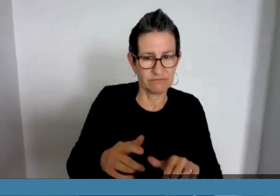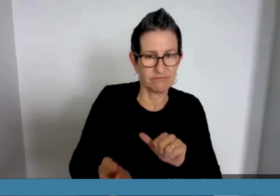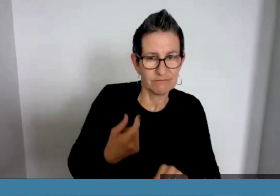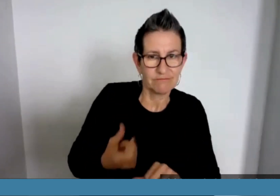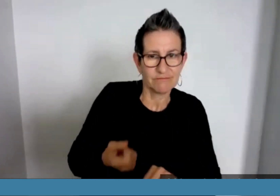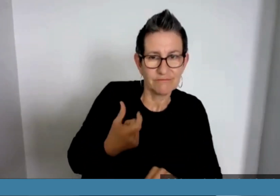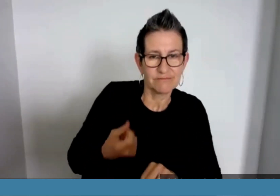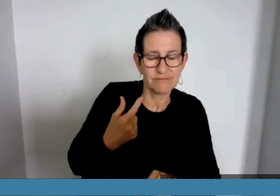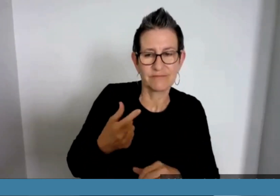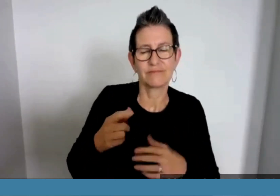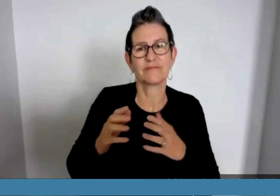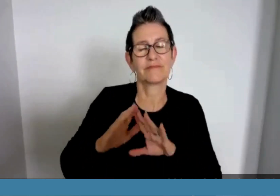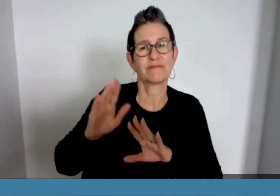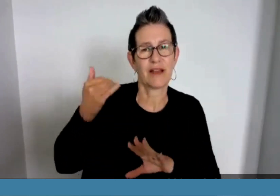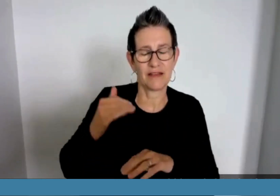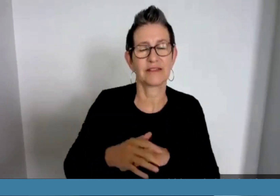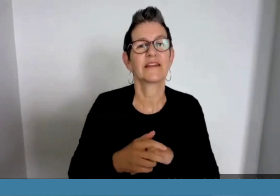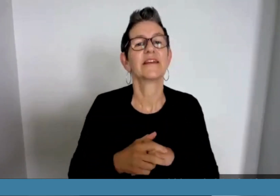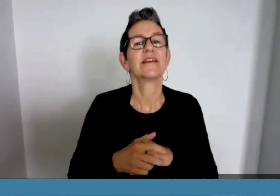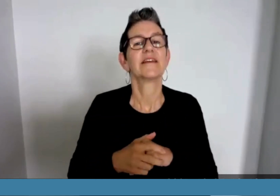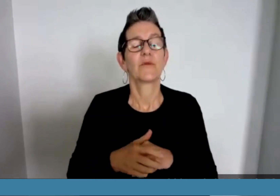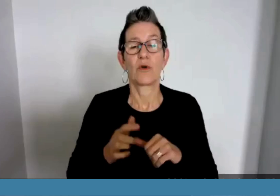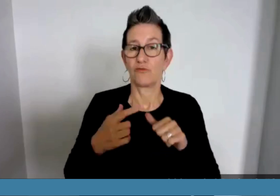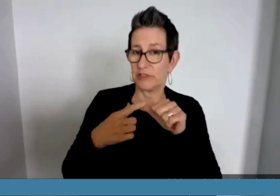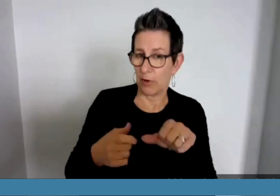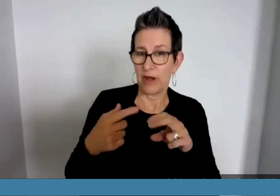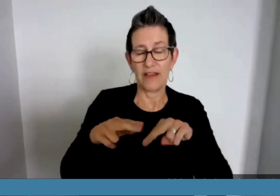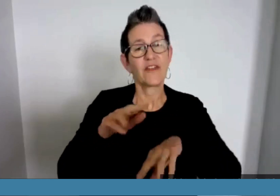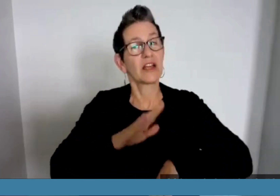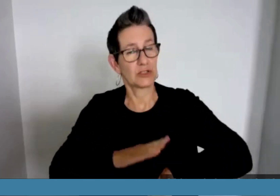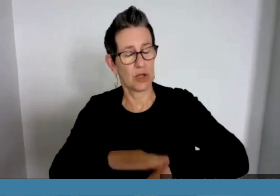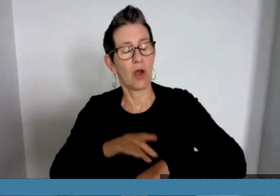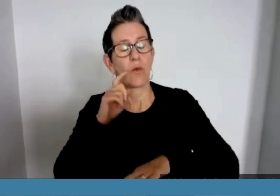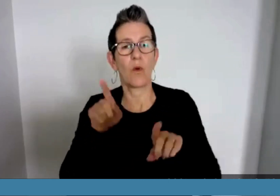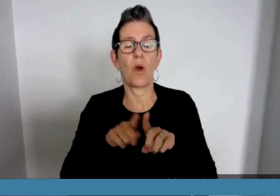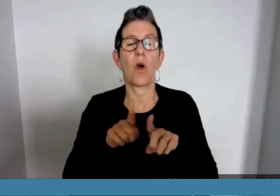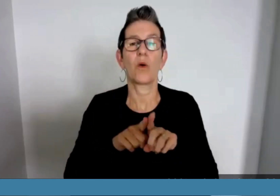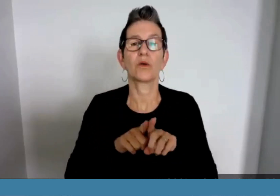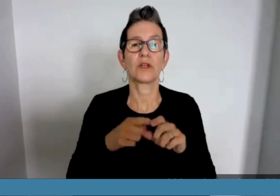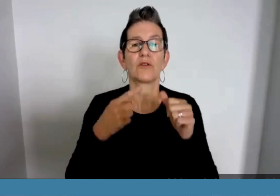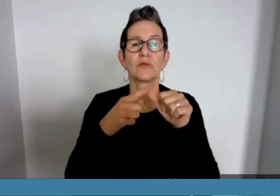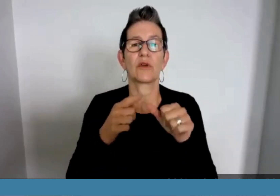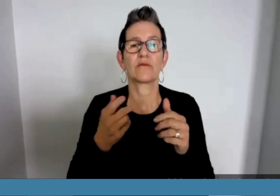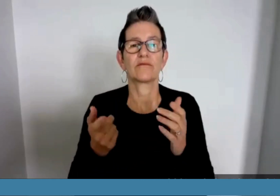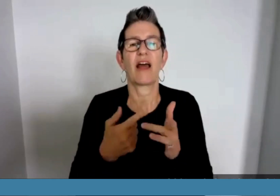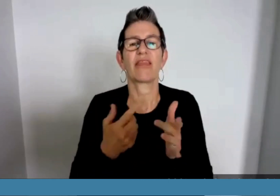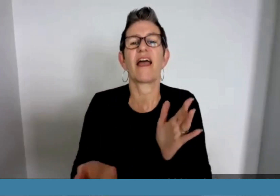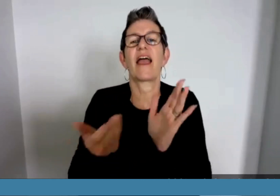this event. And if there's time, we'll then also respond to additional questions you may still have.